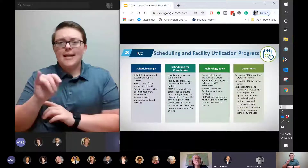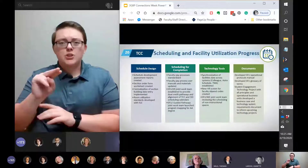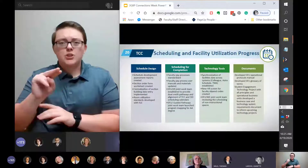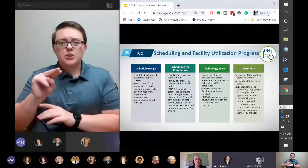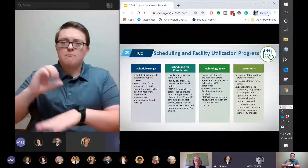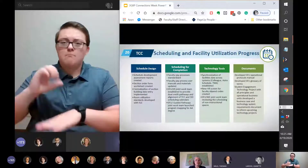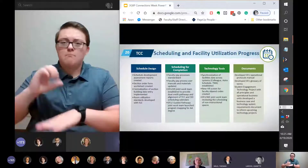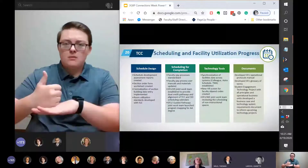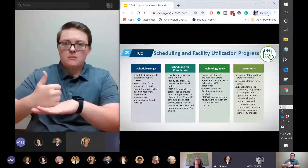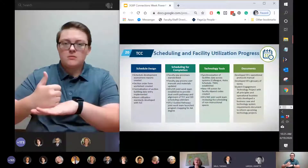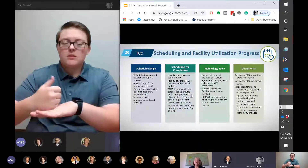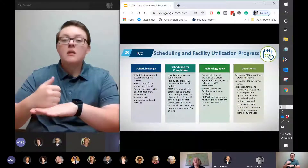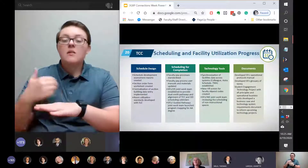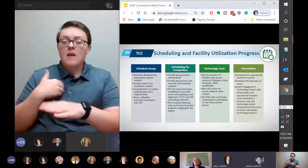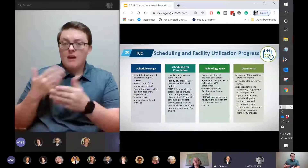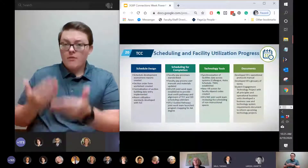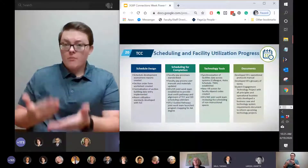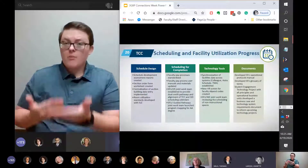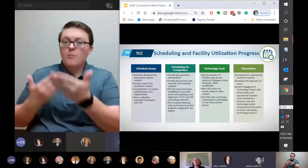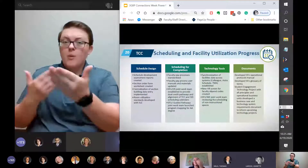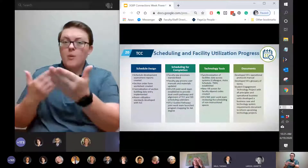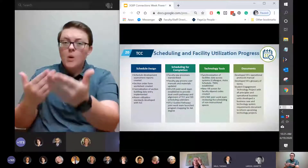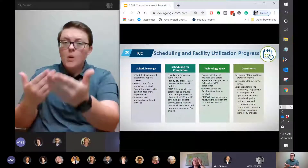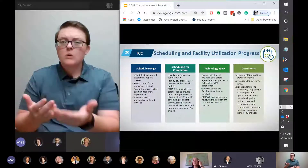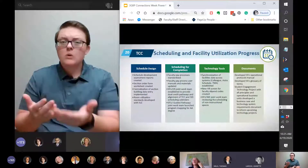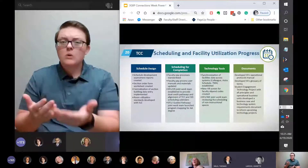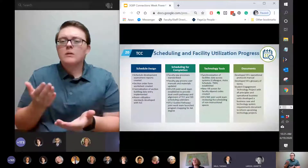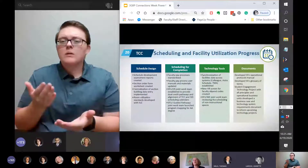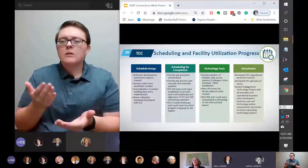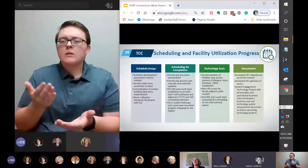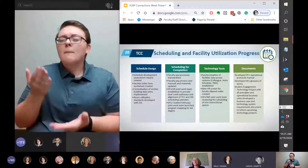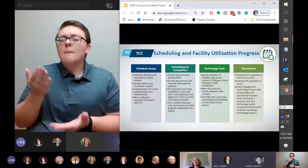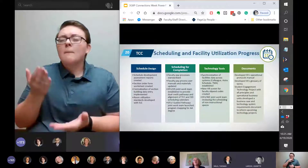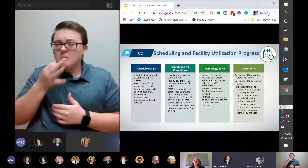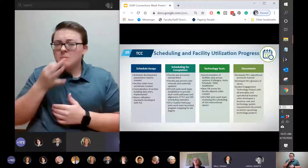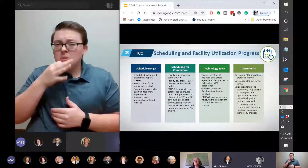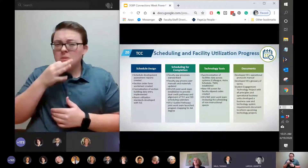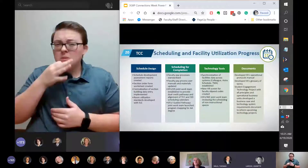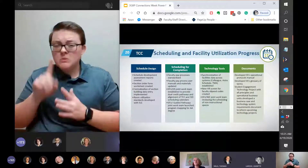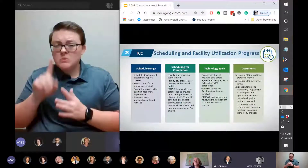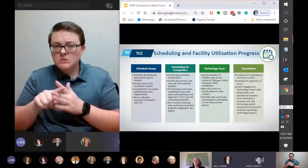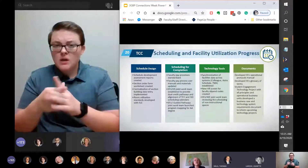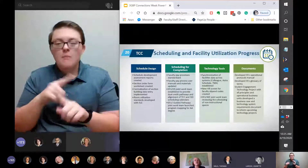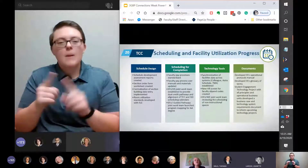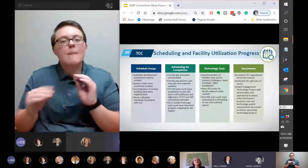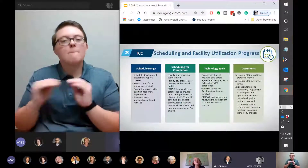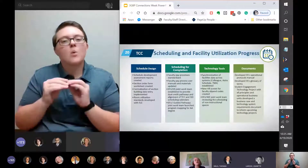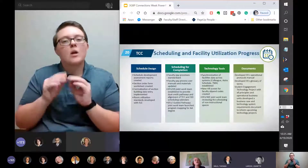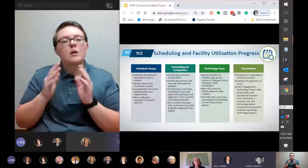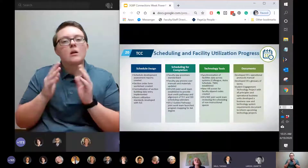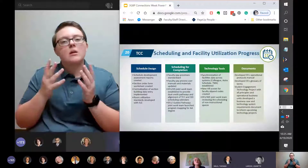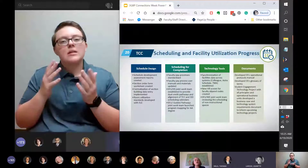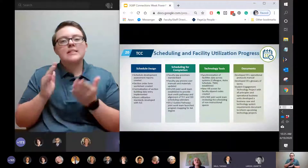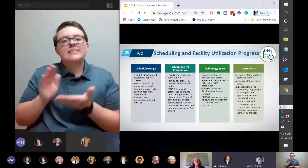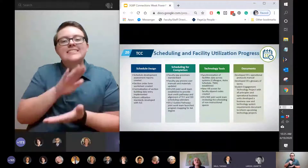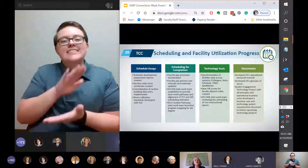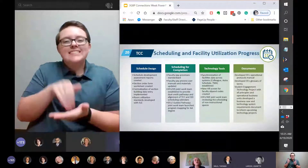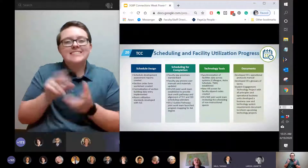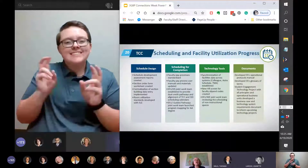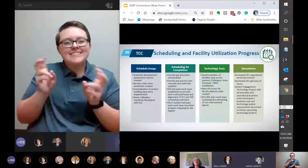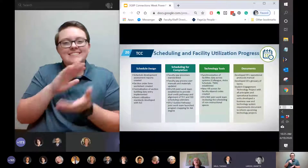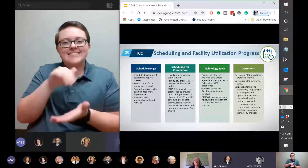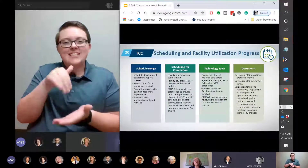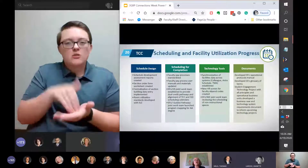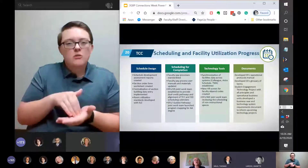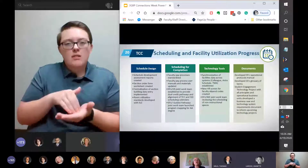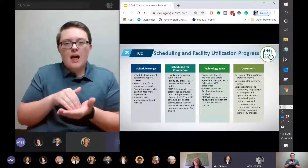almost in use where we're going to have a more centralized section building process that's going to streamline